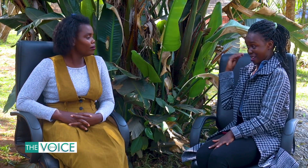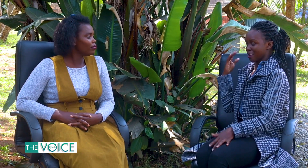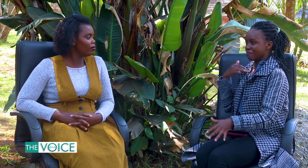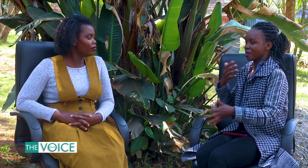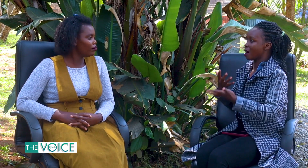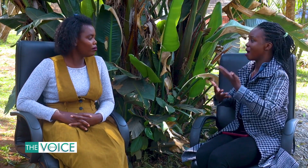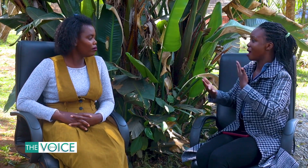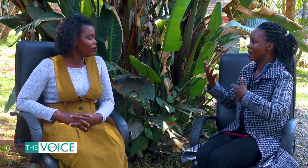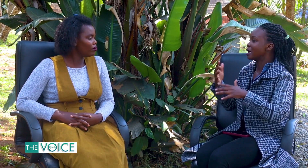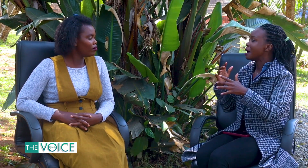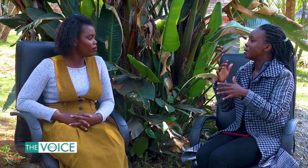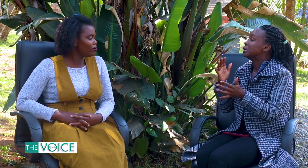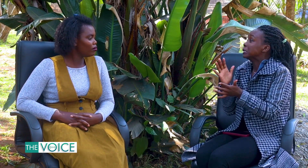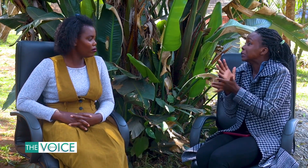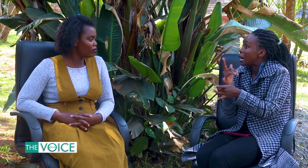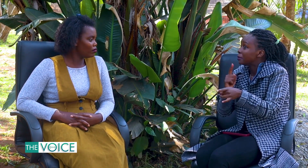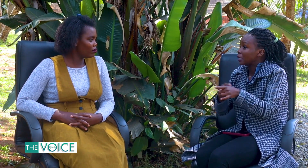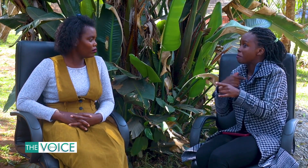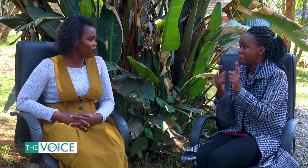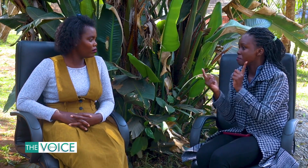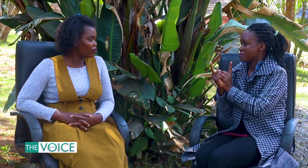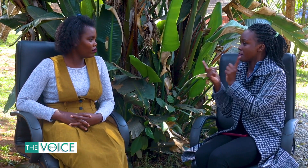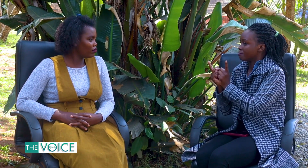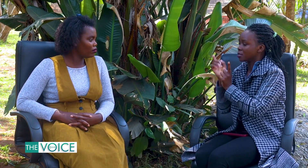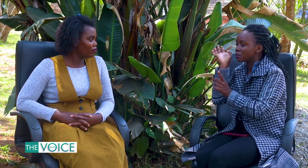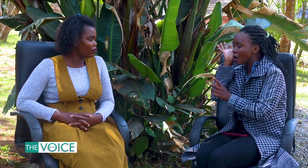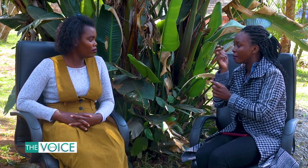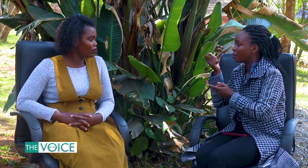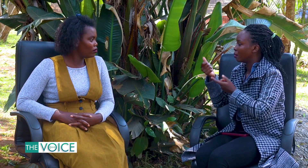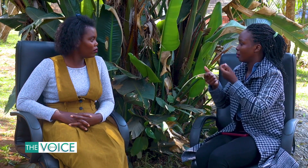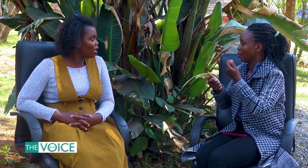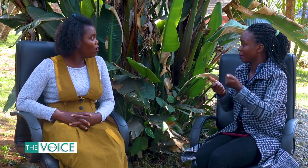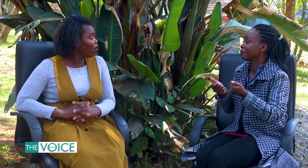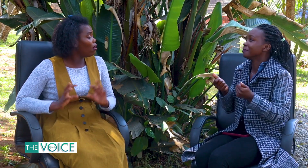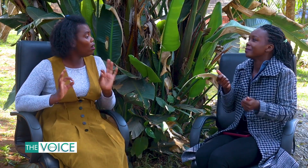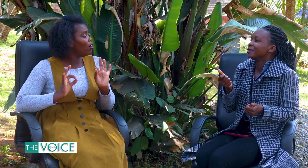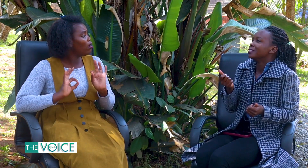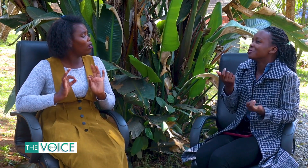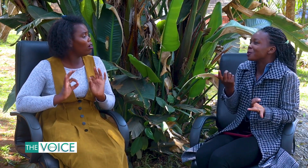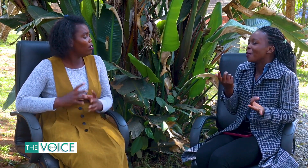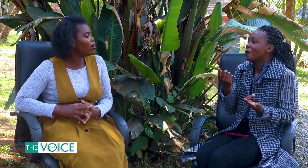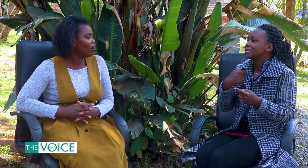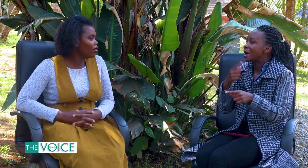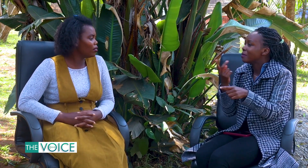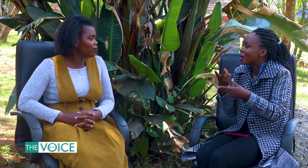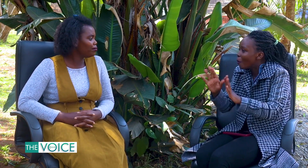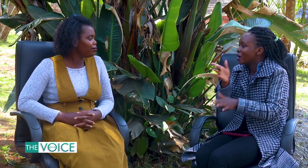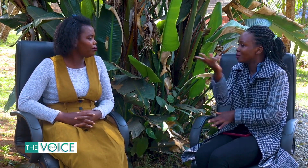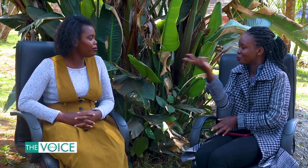where everyone is hearing. Sometime I remember I used to meet some few deaf people out here. And anytime I met two deaf